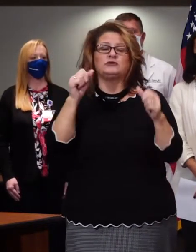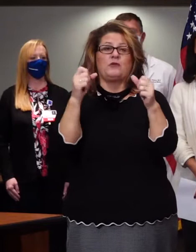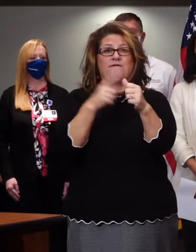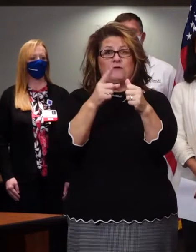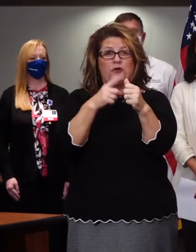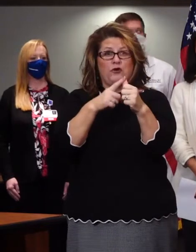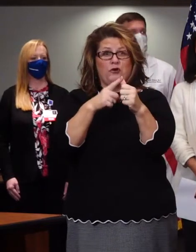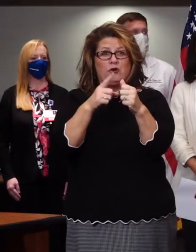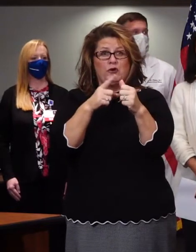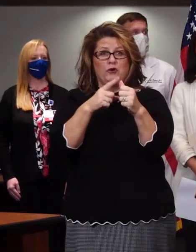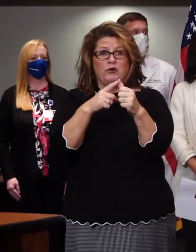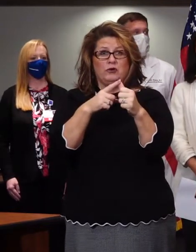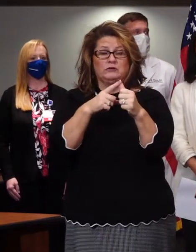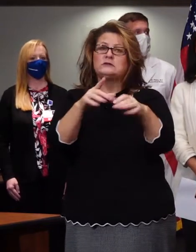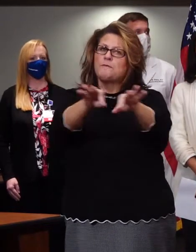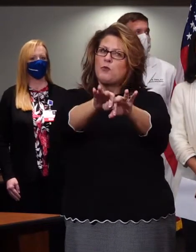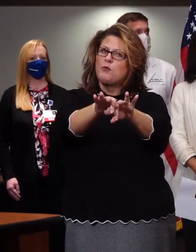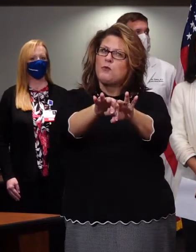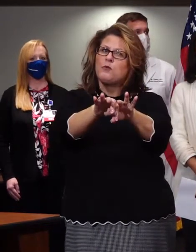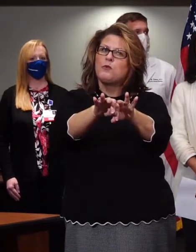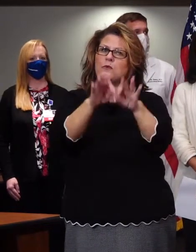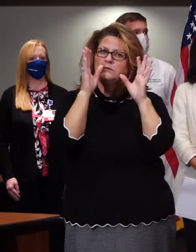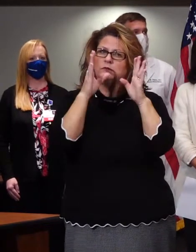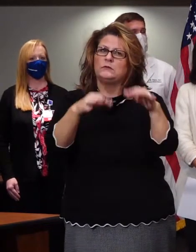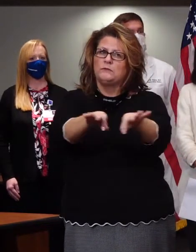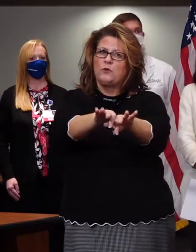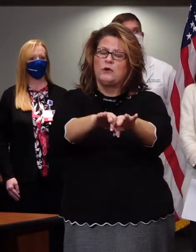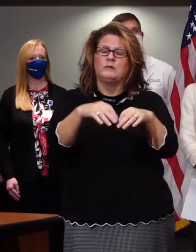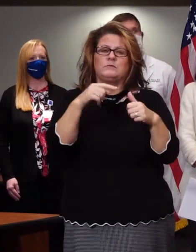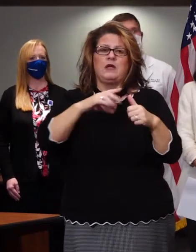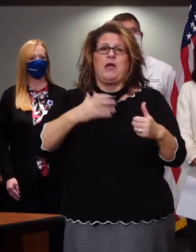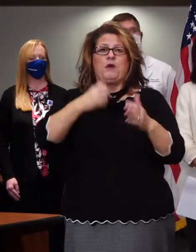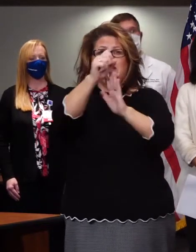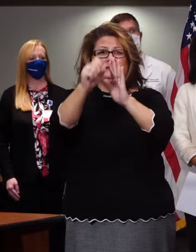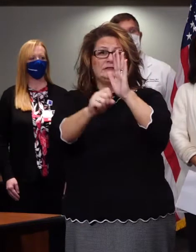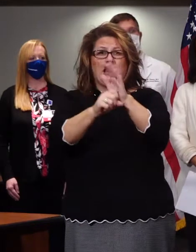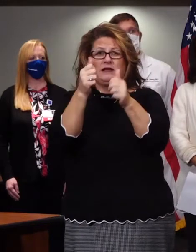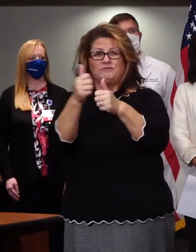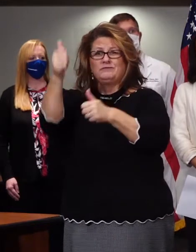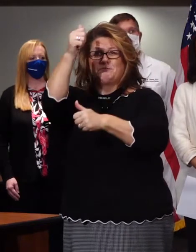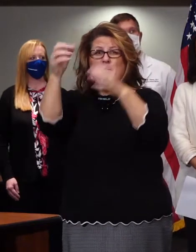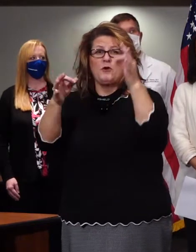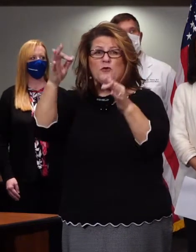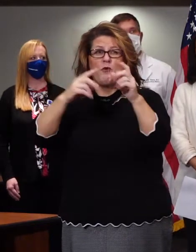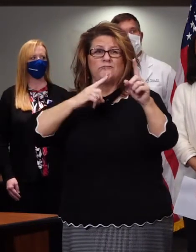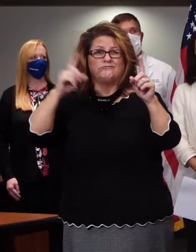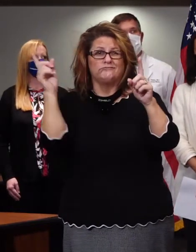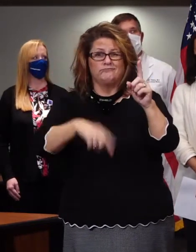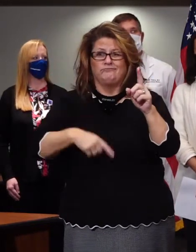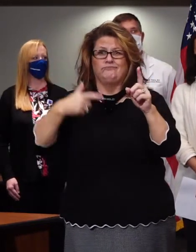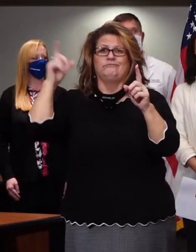is these are all important issues. And as you know, our state Supreme Court has issued a decision some time